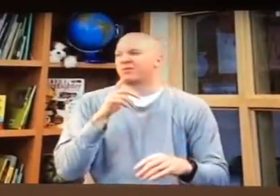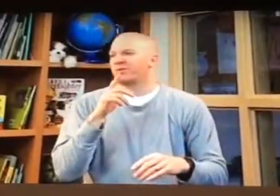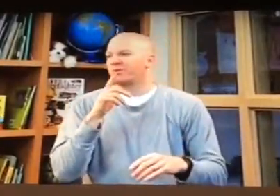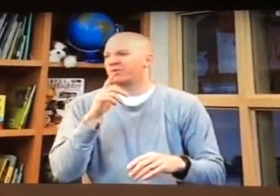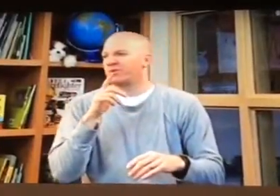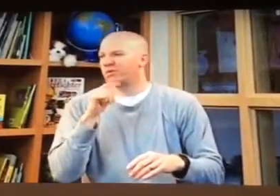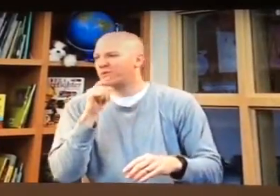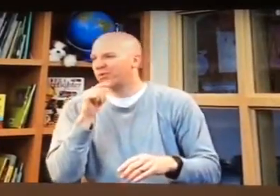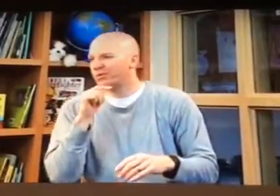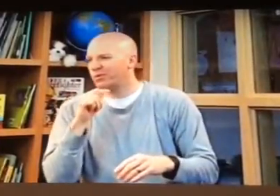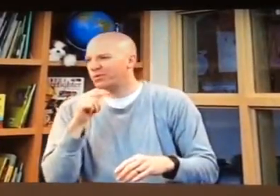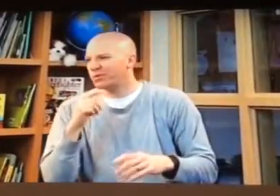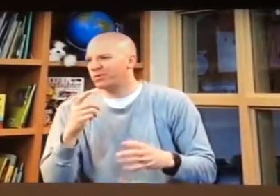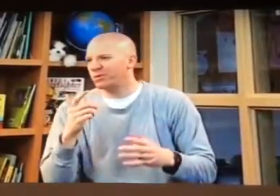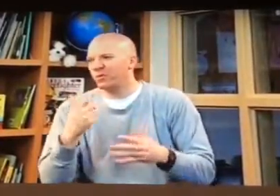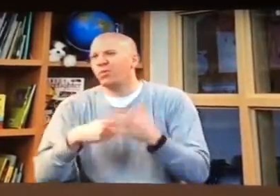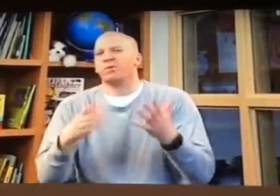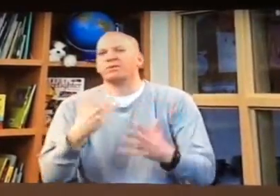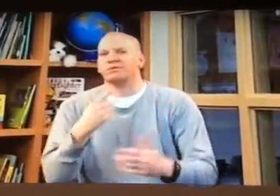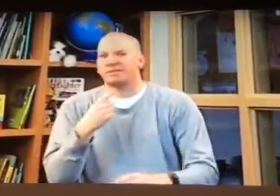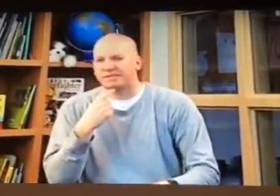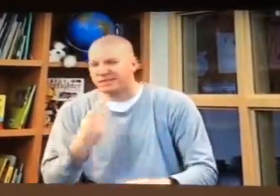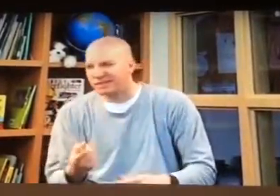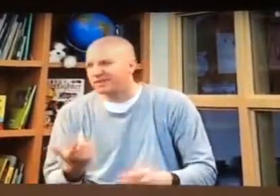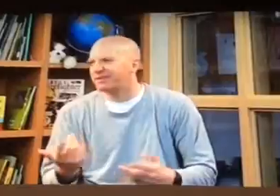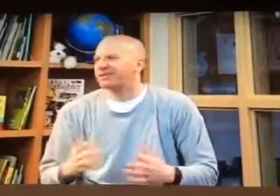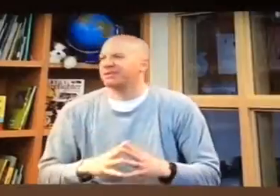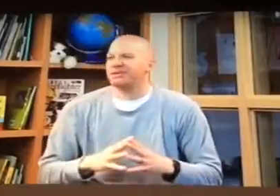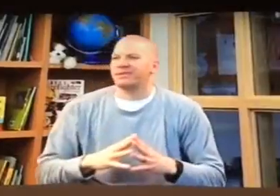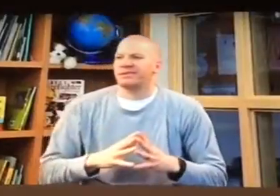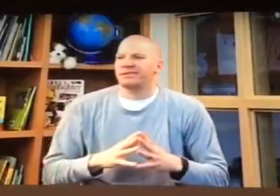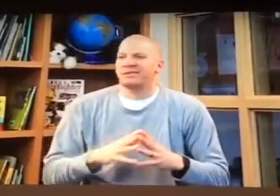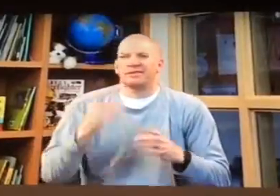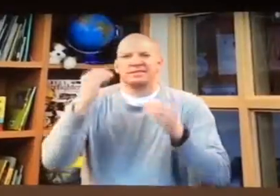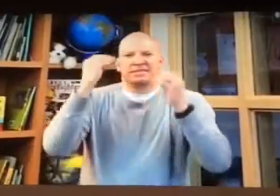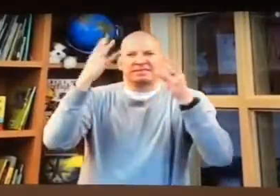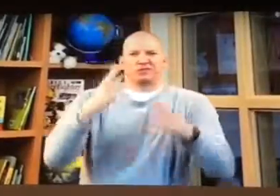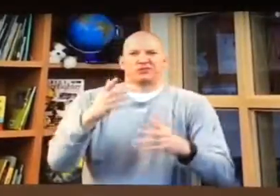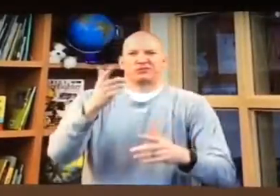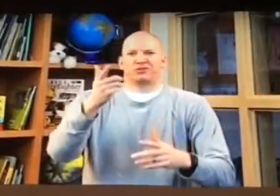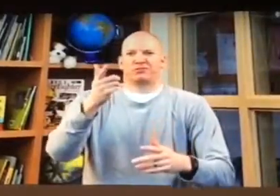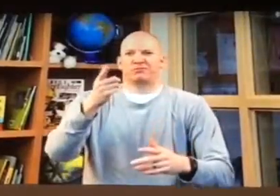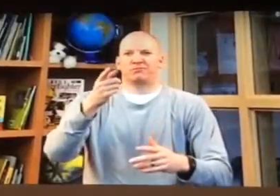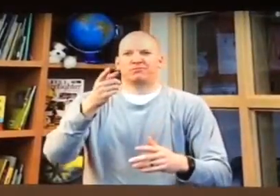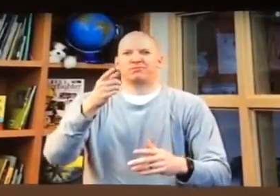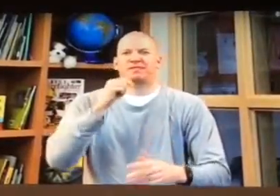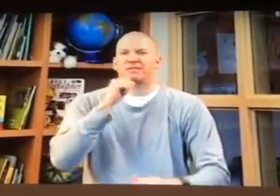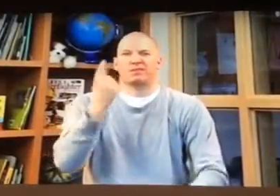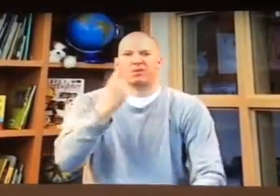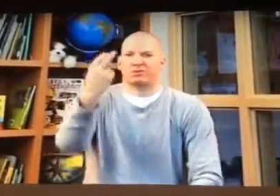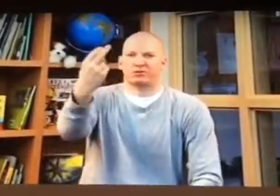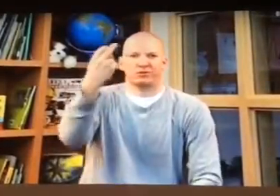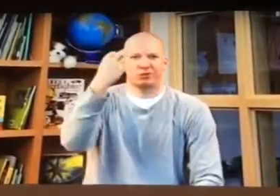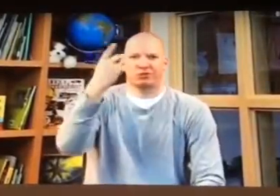to manage. But at this hearing school, I didn't know who was talking, or who what was being said. Since